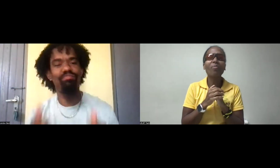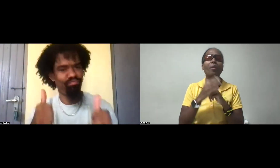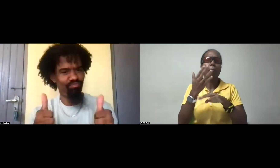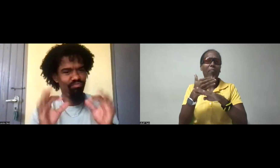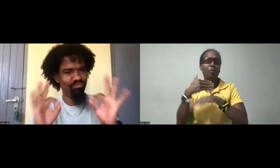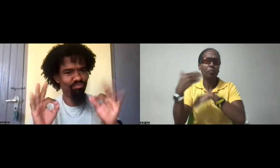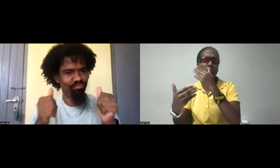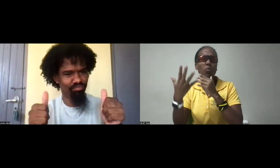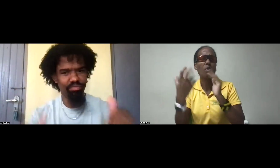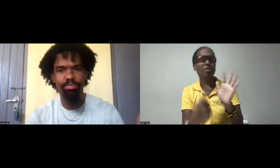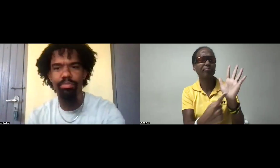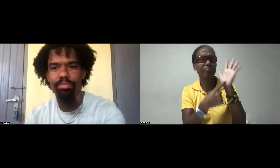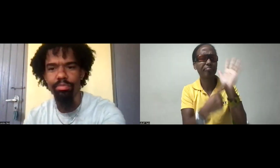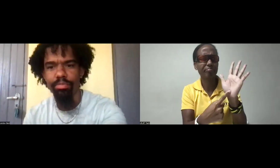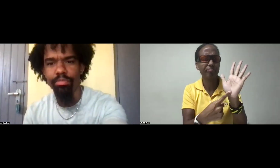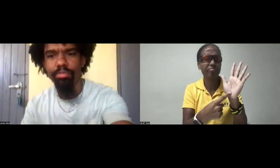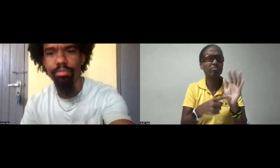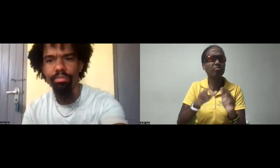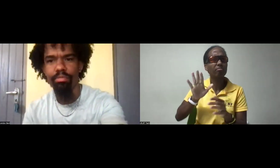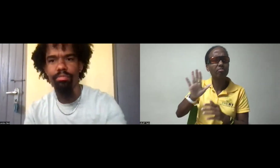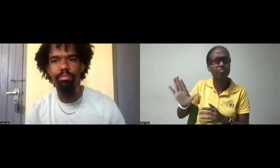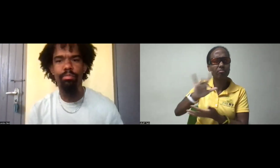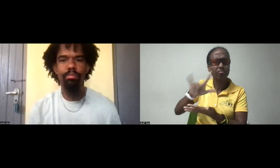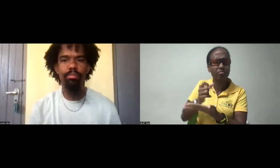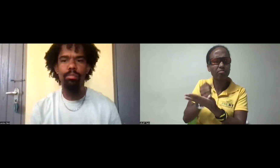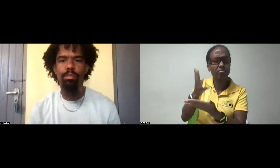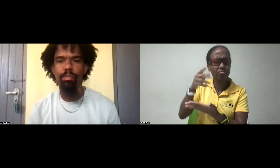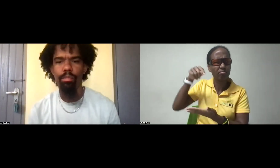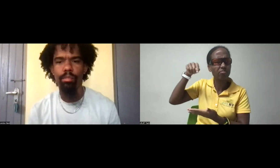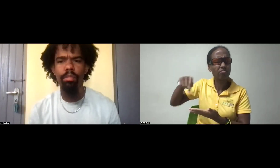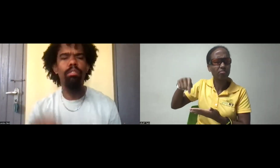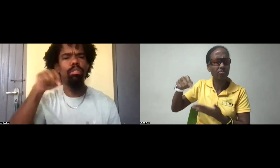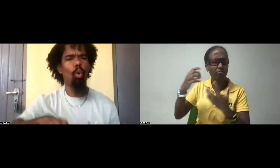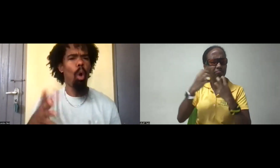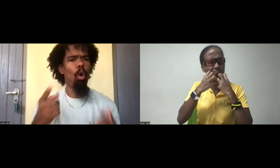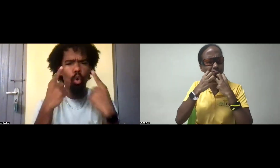so before we move on, I want to show you